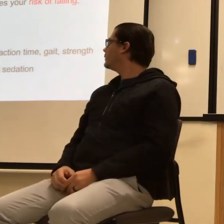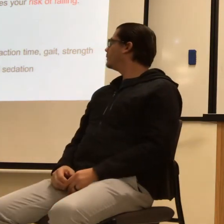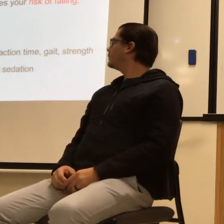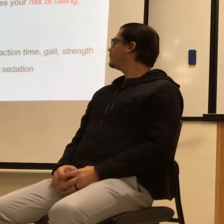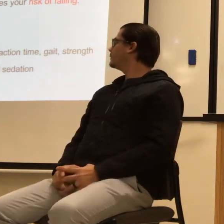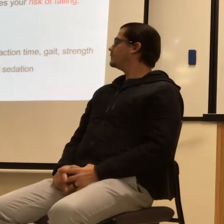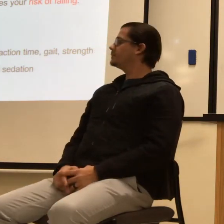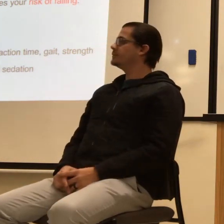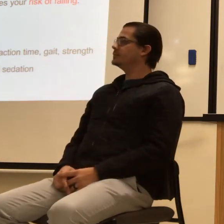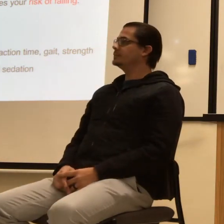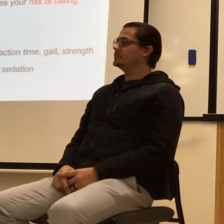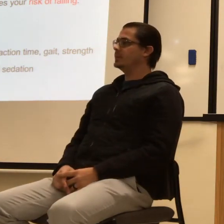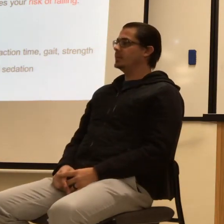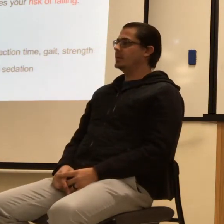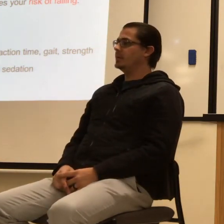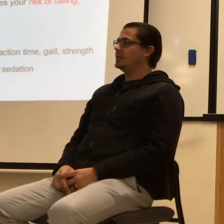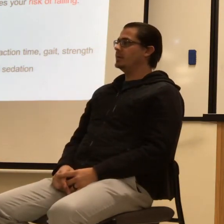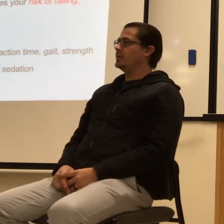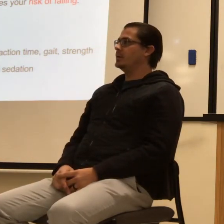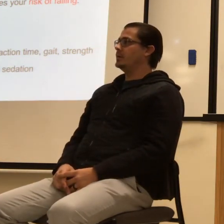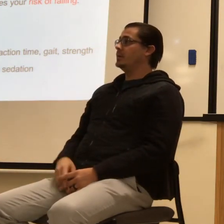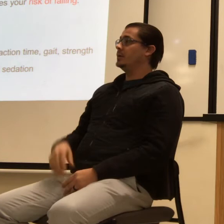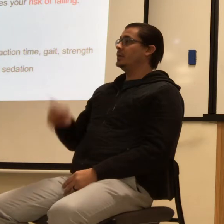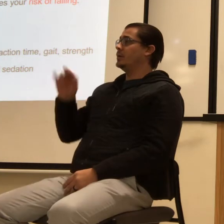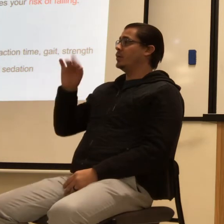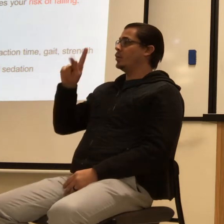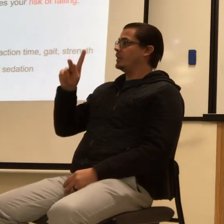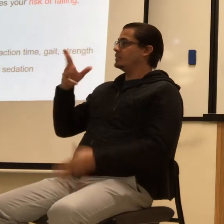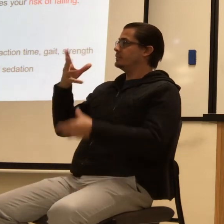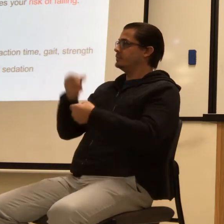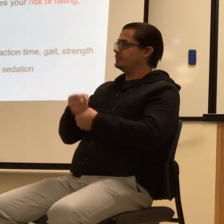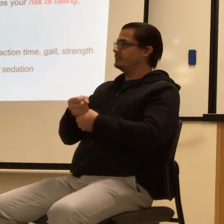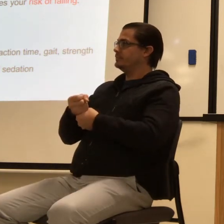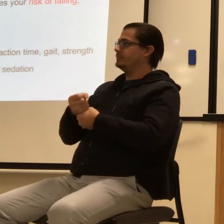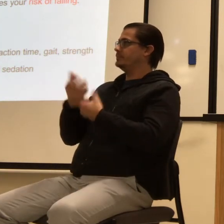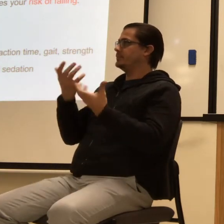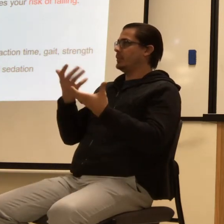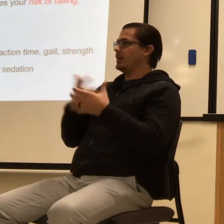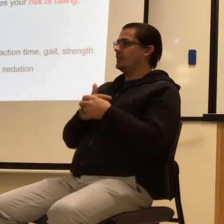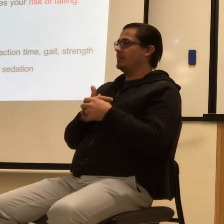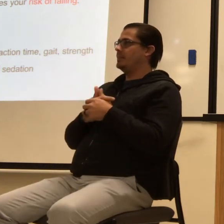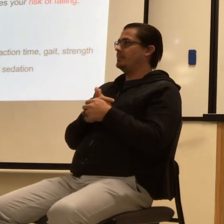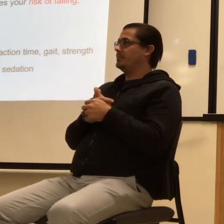Okay, so basically, the risk factors are, to sum up,